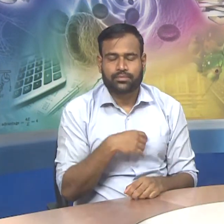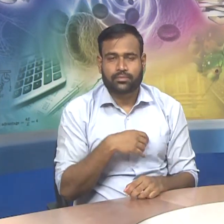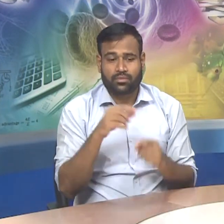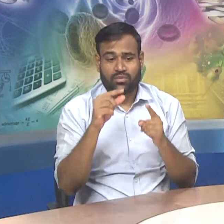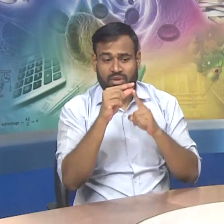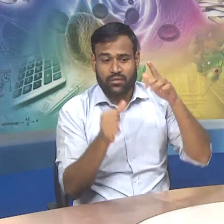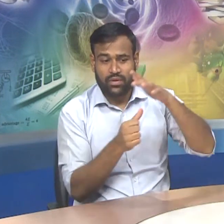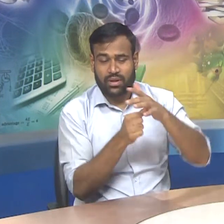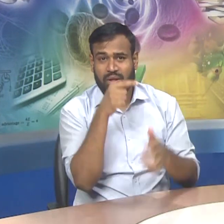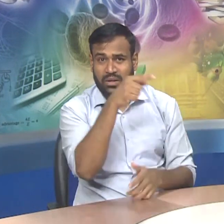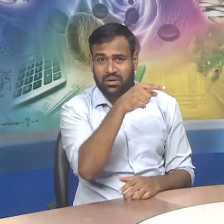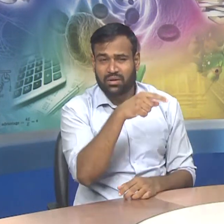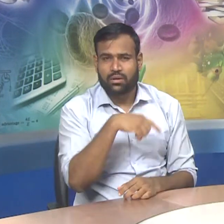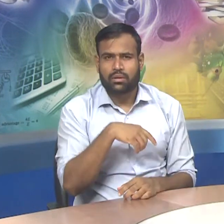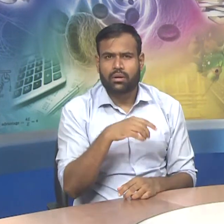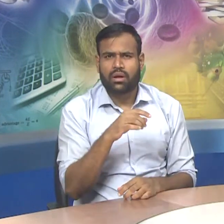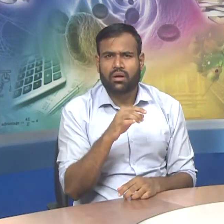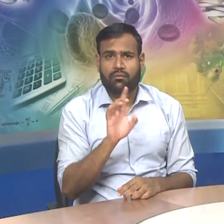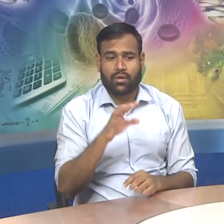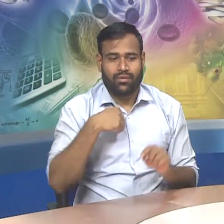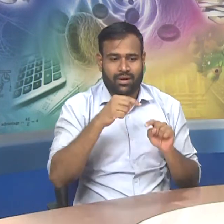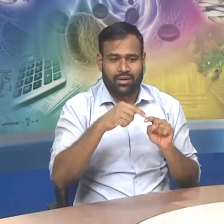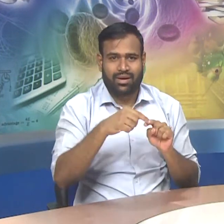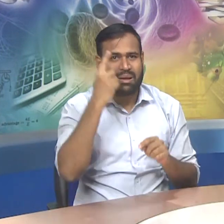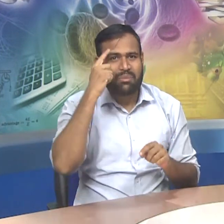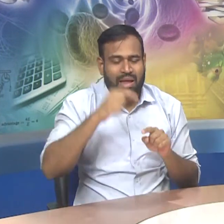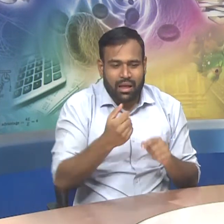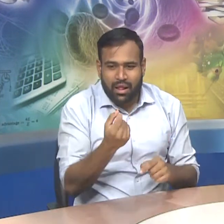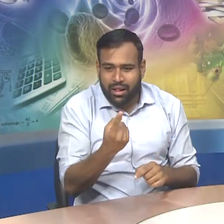Now let us understand the value of vote.